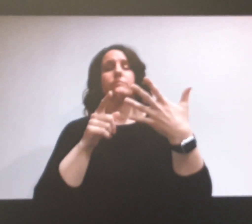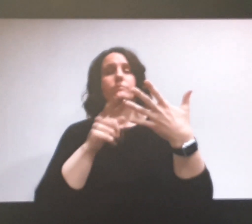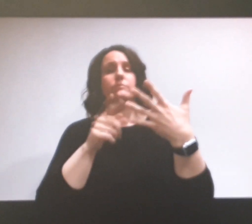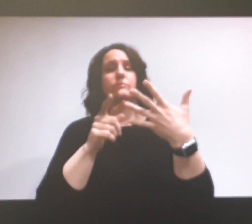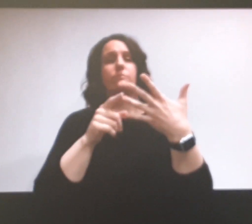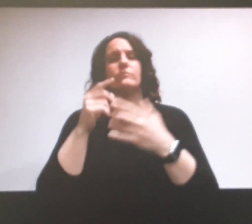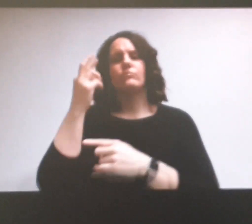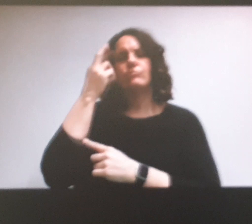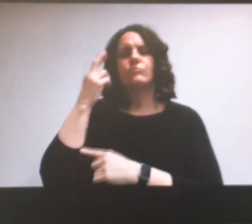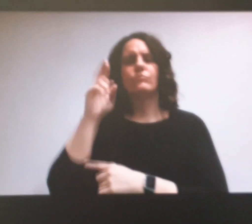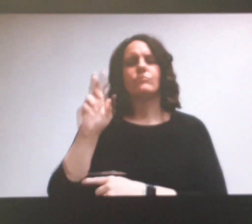issue.